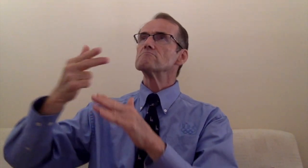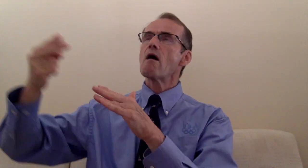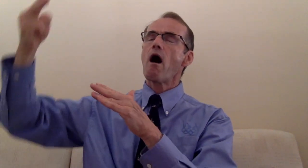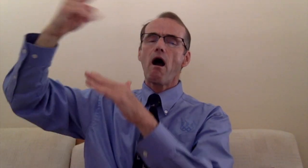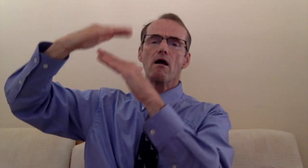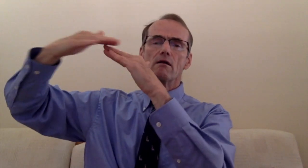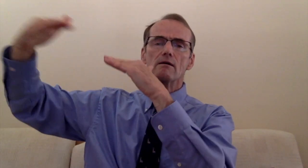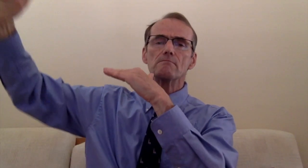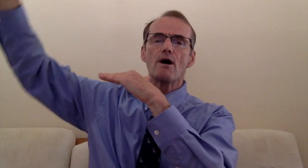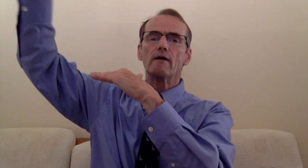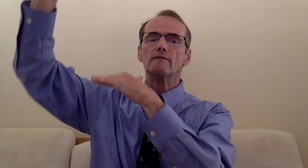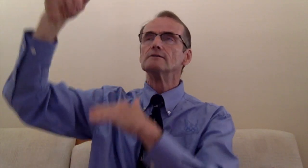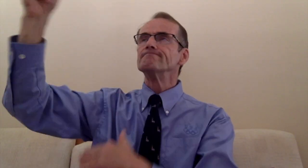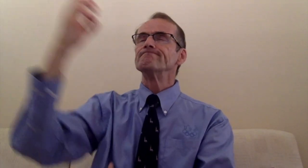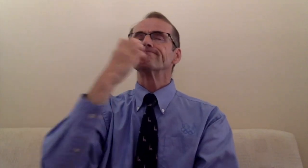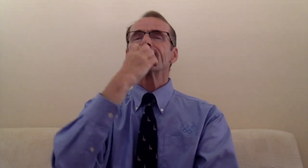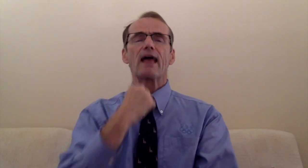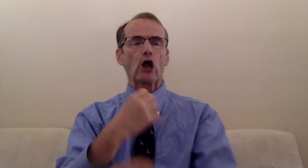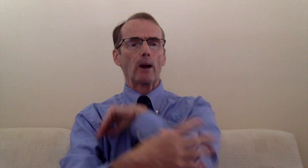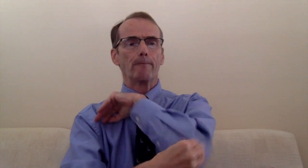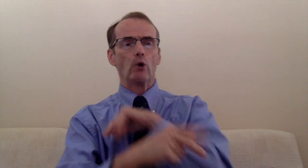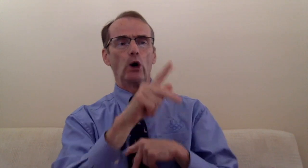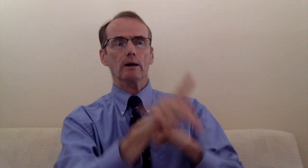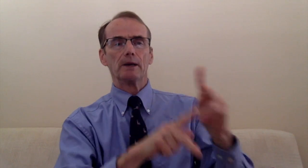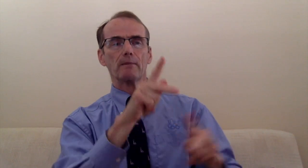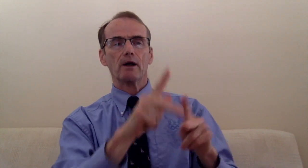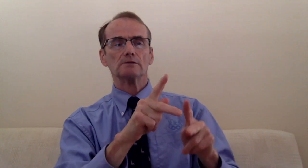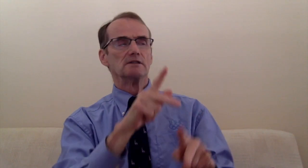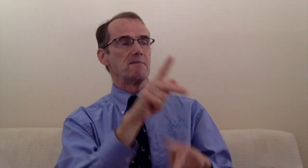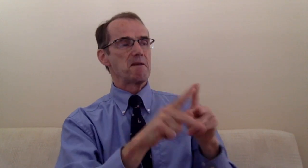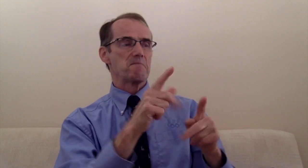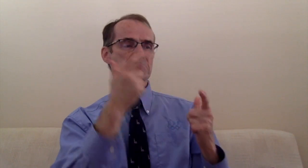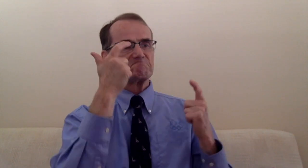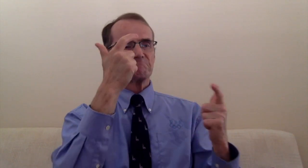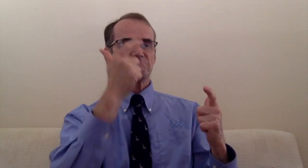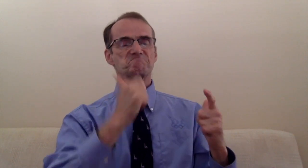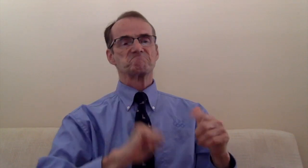The Lord is exalted, yet the lowly he sees,